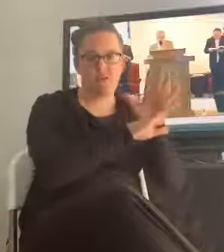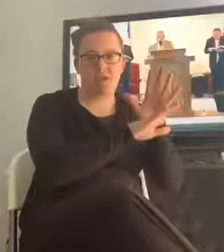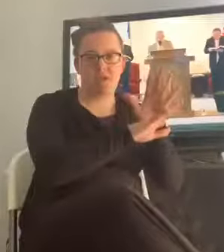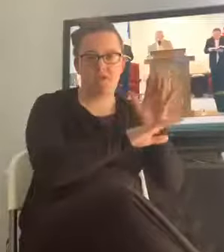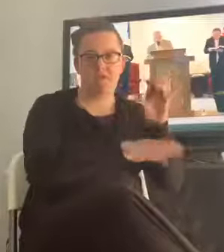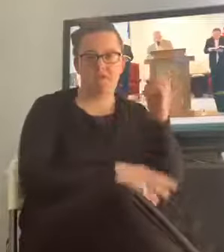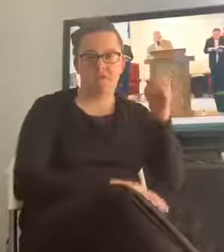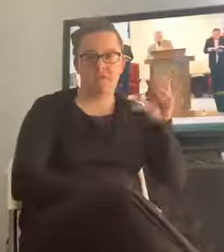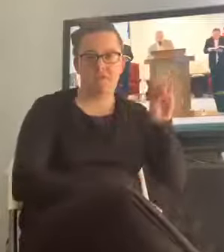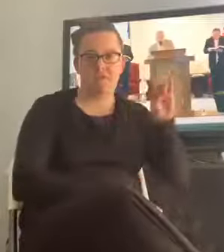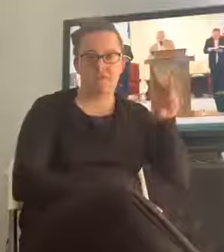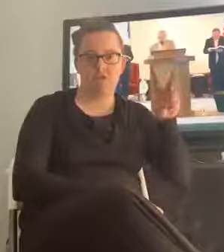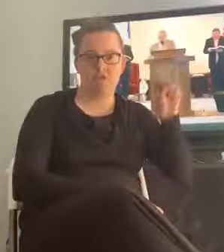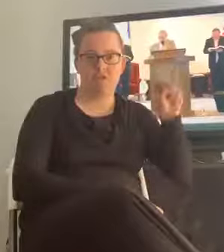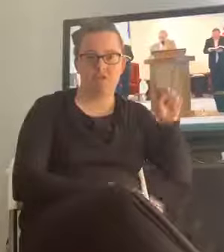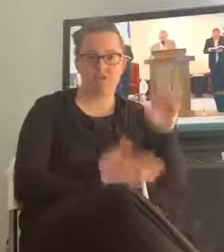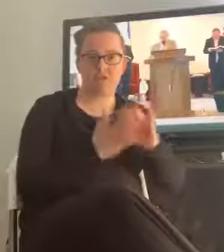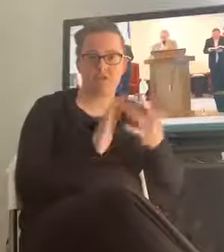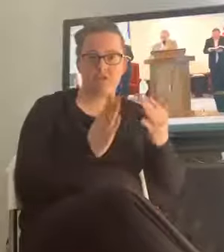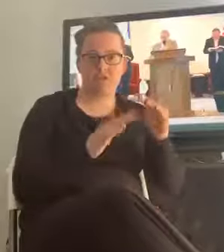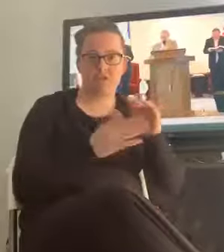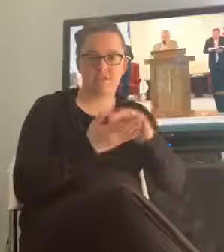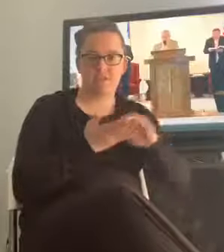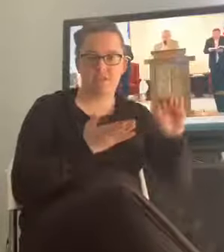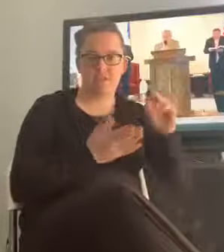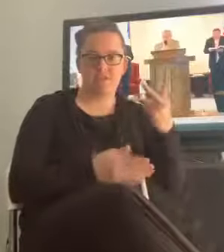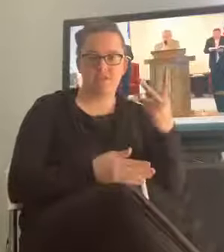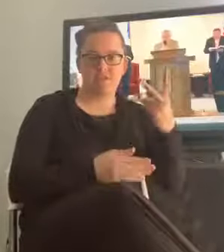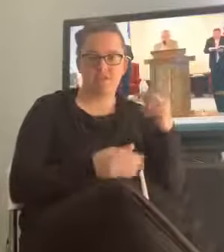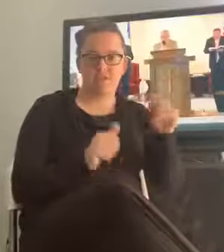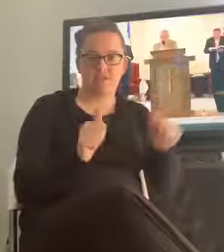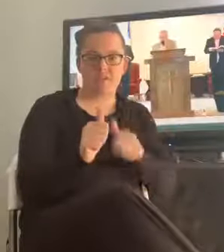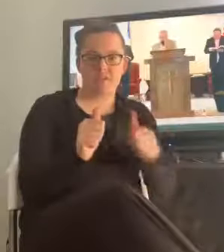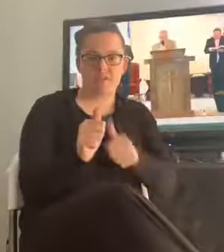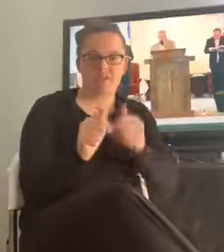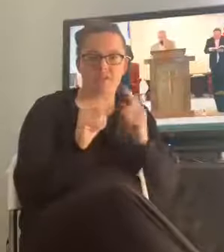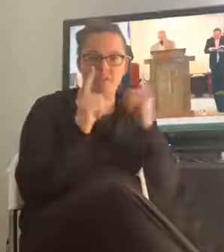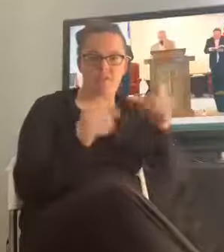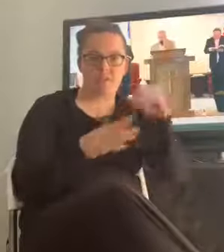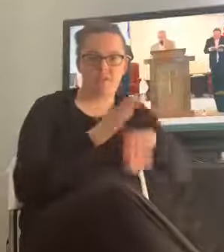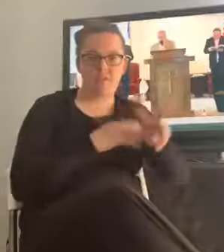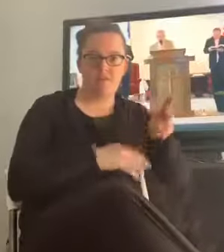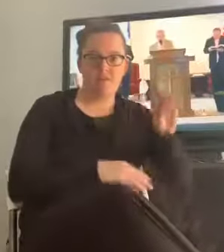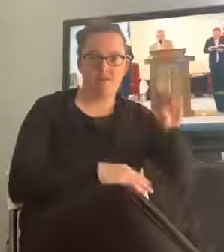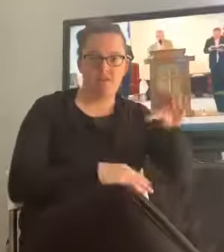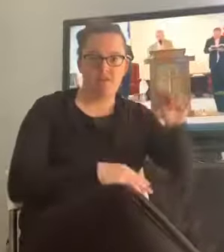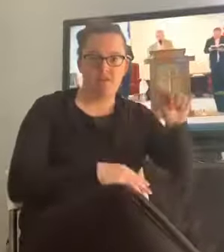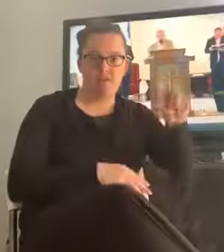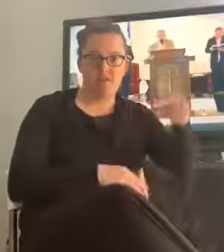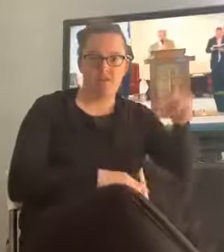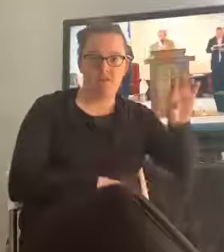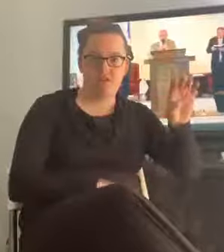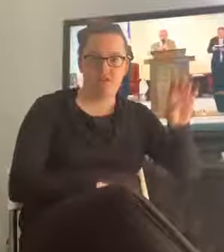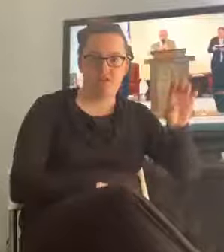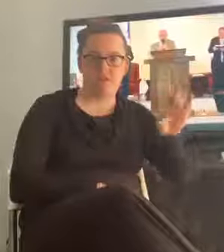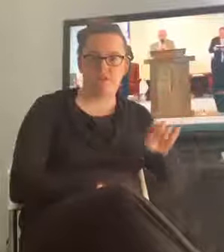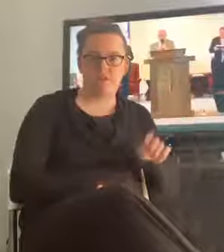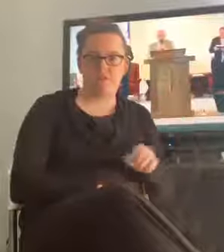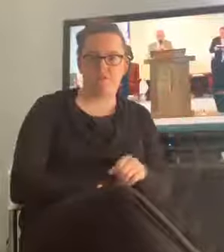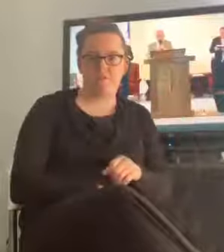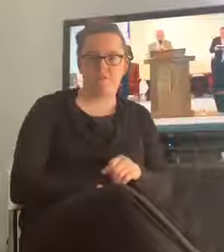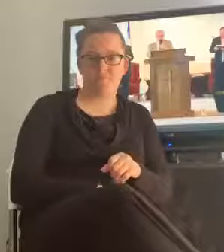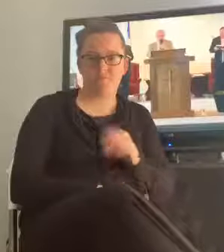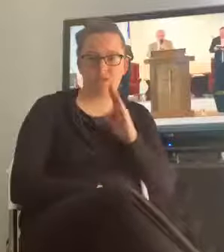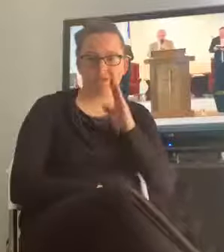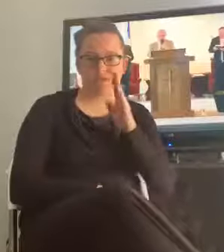Jesus two disciples, saying unto them, Go into the village over against you, and straightway